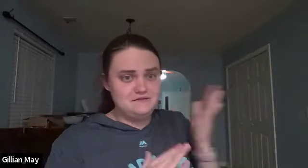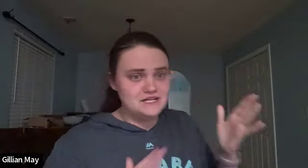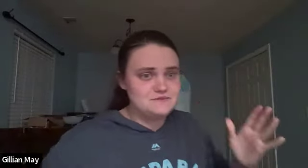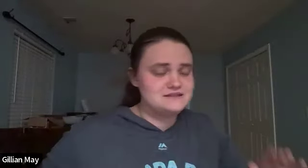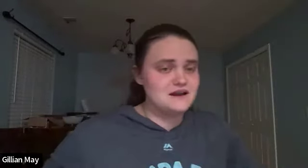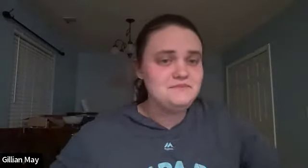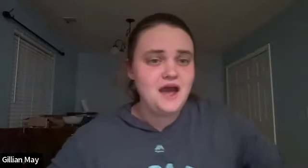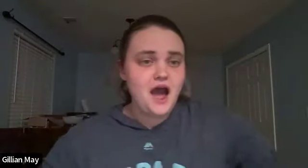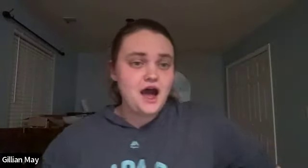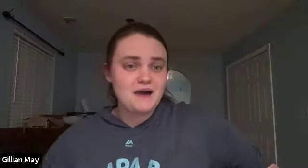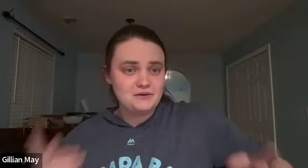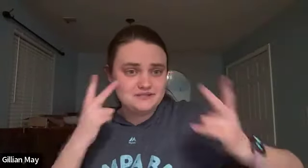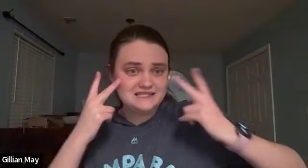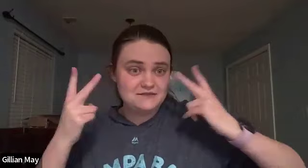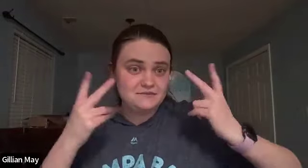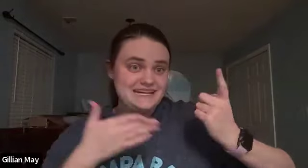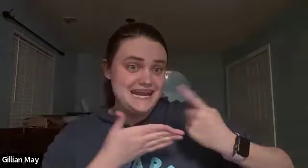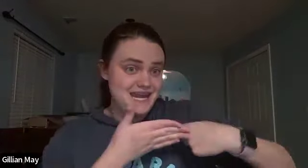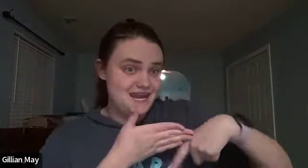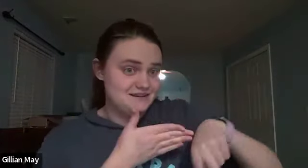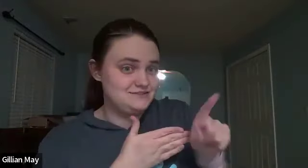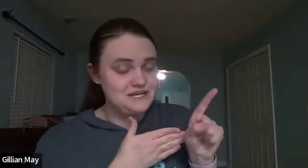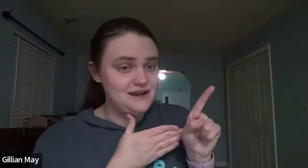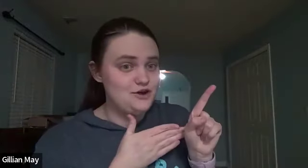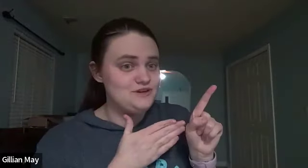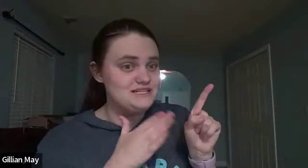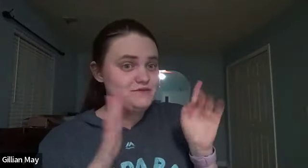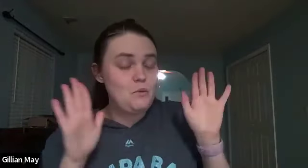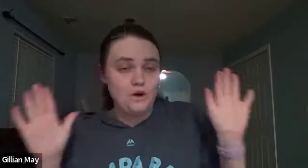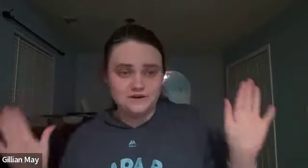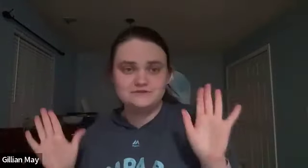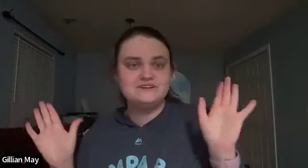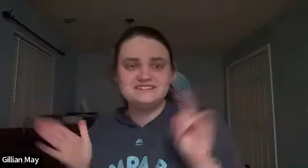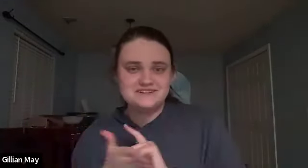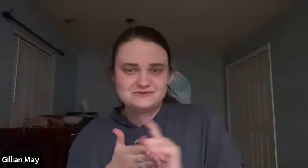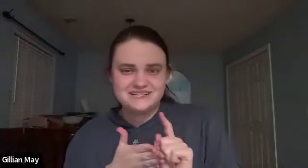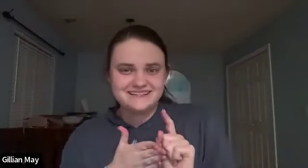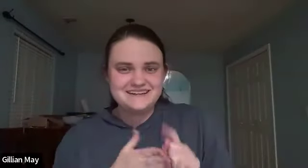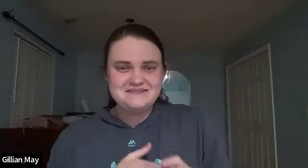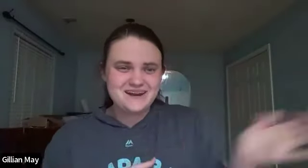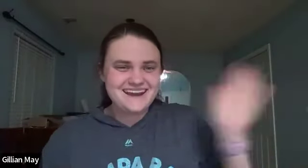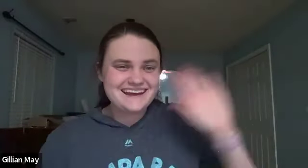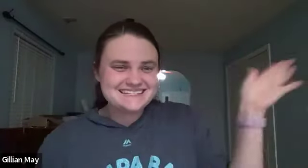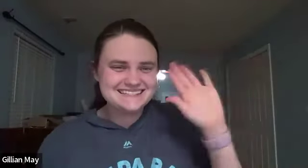7 minutes past time. I will see everybody next week. I hope you guys have a wonderful rest of y'all's week. Bye, guys.